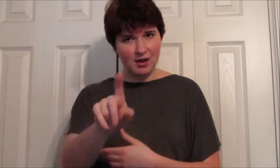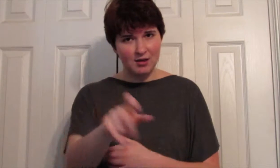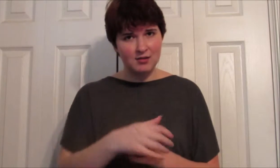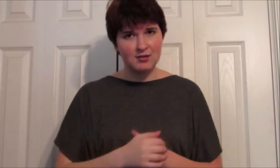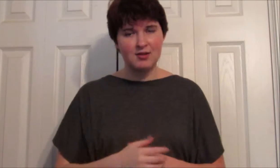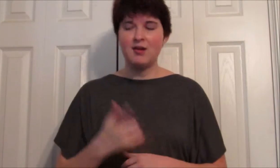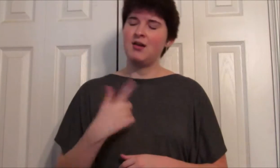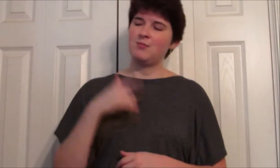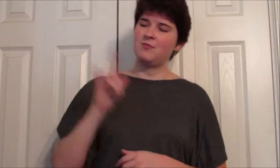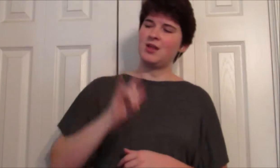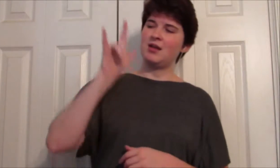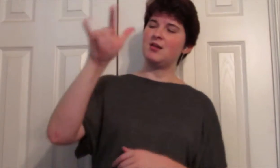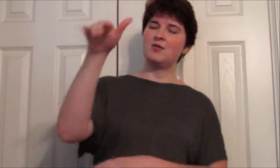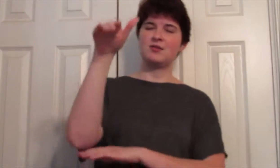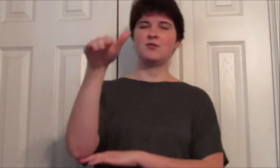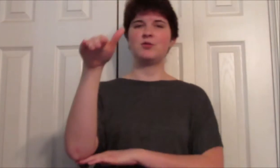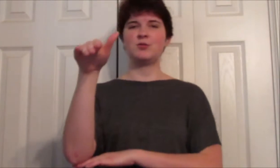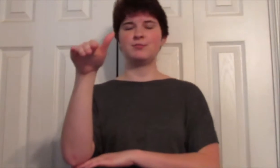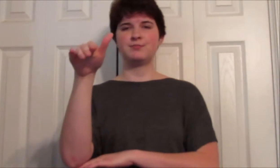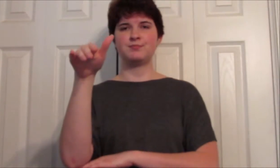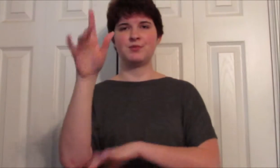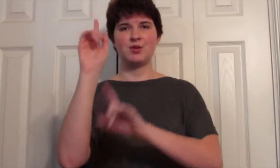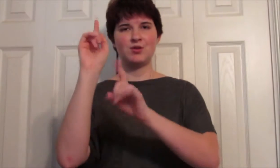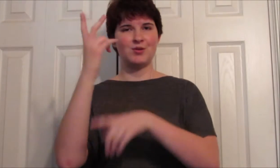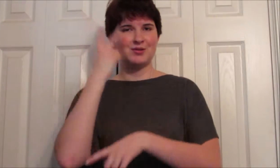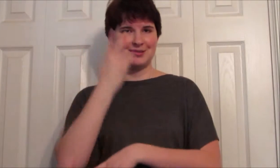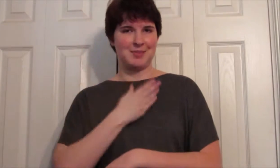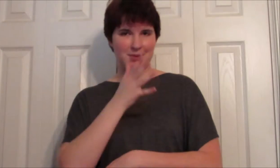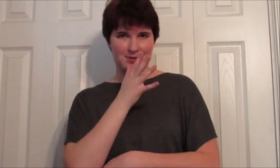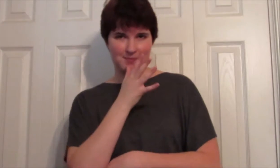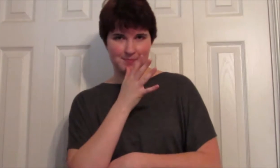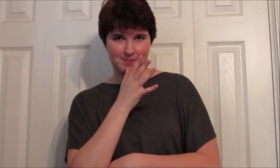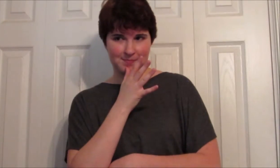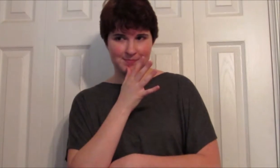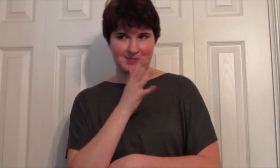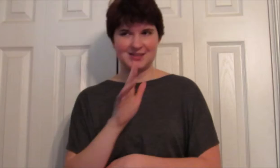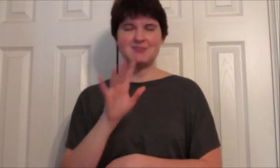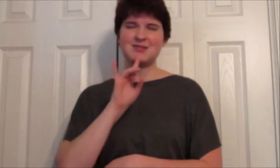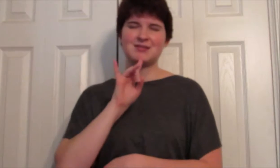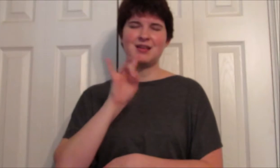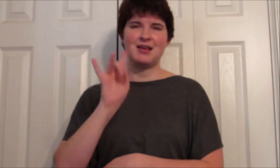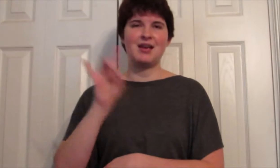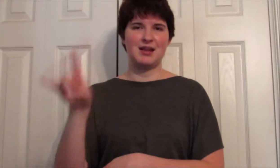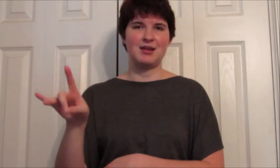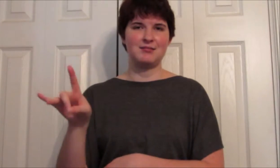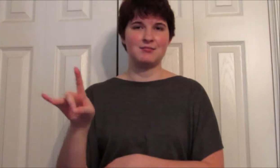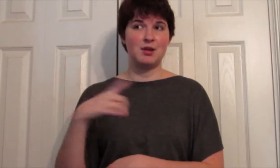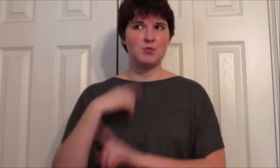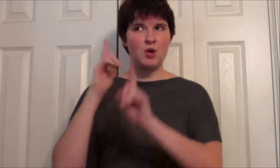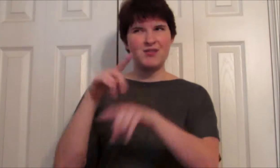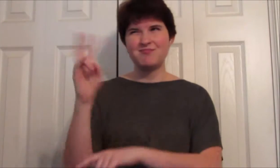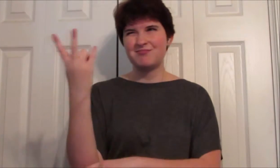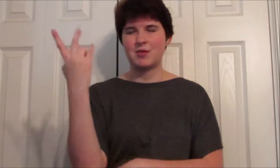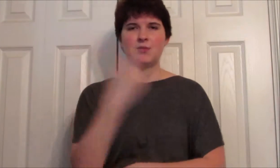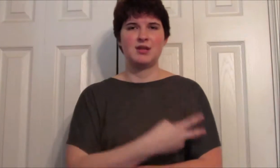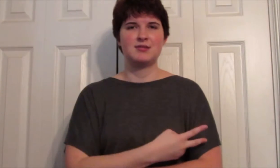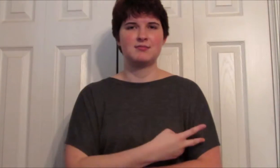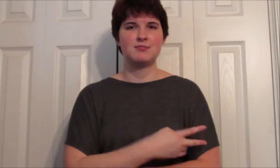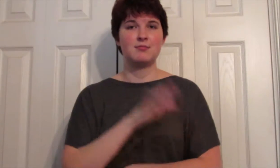I'm flying out this afternoon to go see my mother. She's 88, and I'm going just for a couple days.